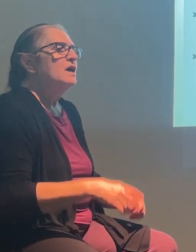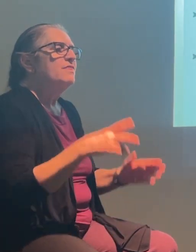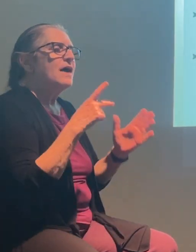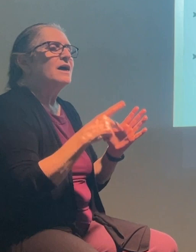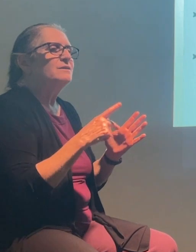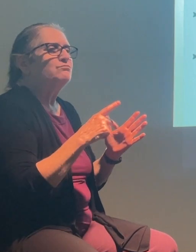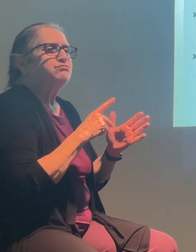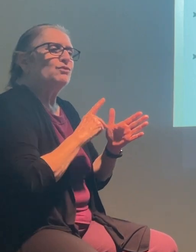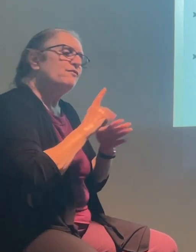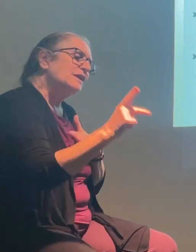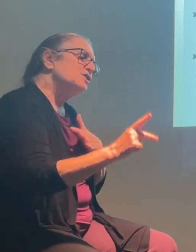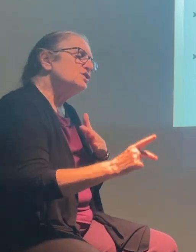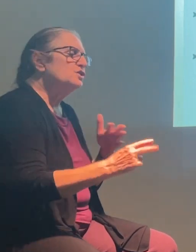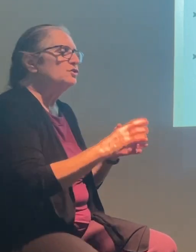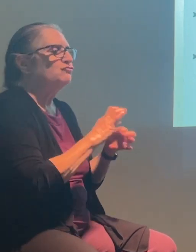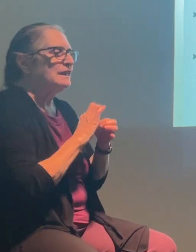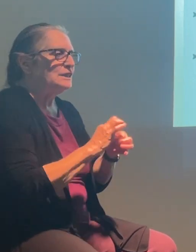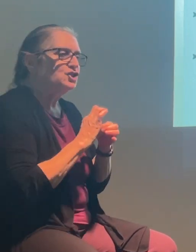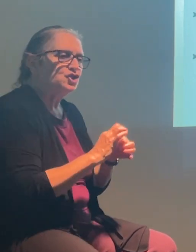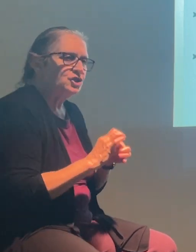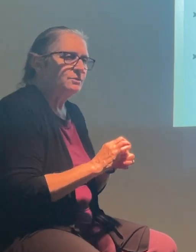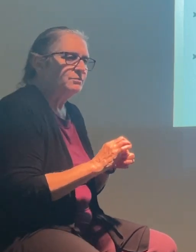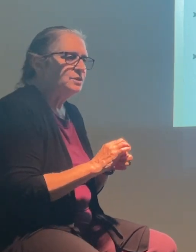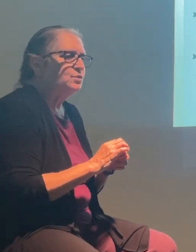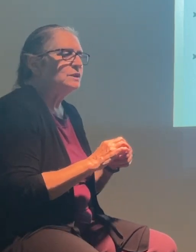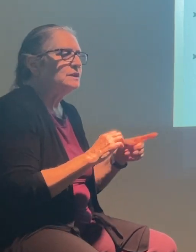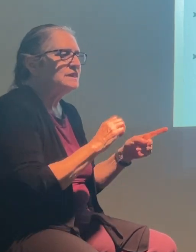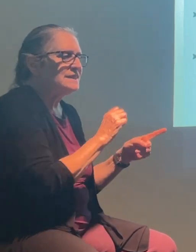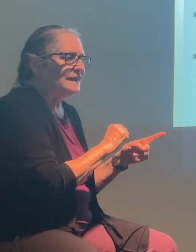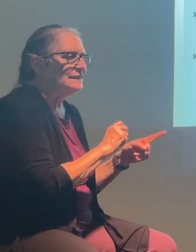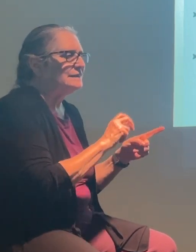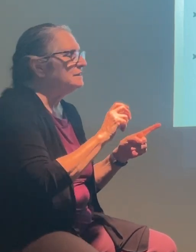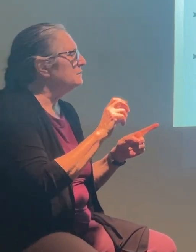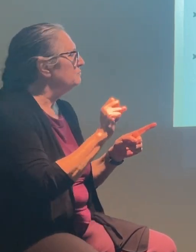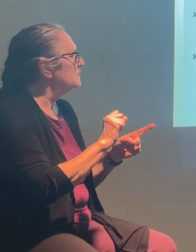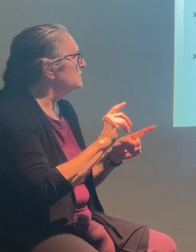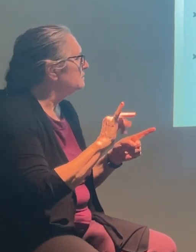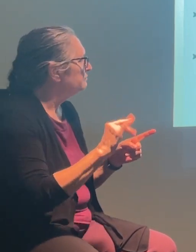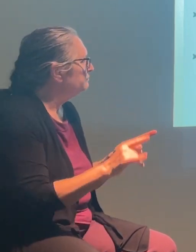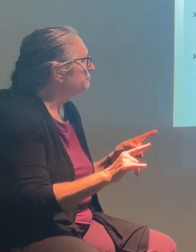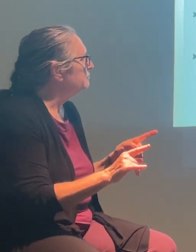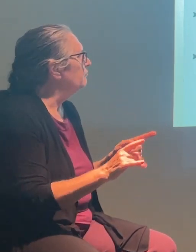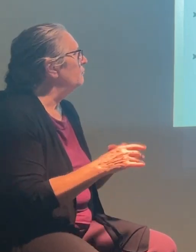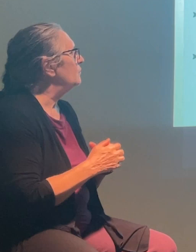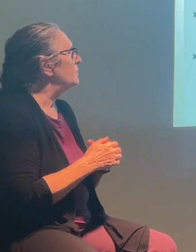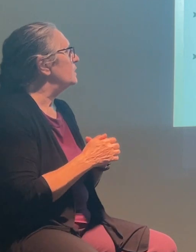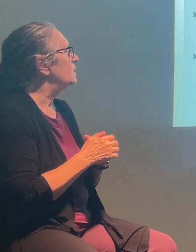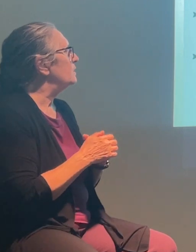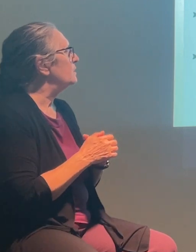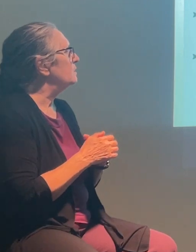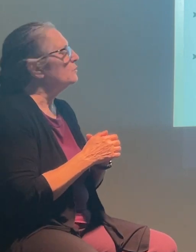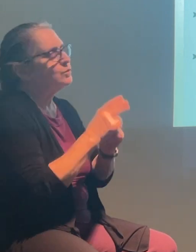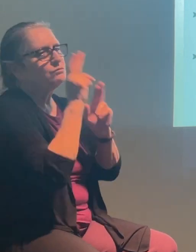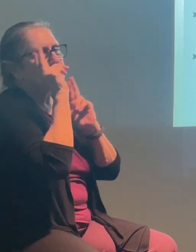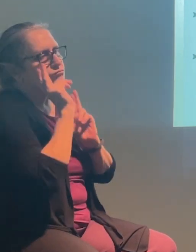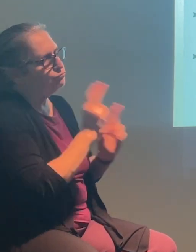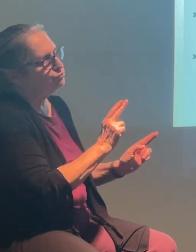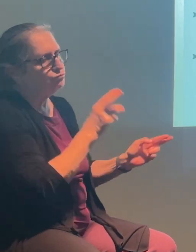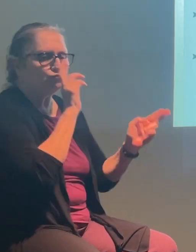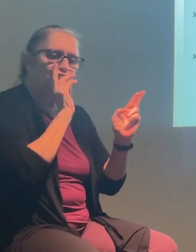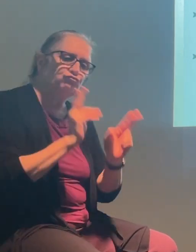between Stieglitz and Steichen showed a mutual artistic respect and professional